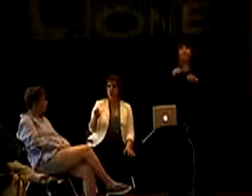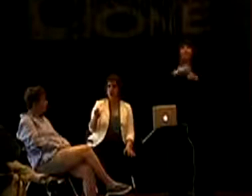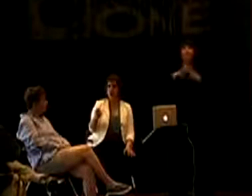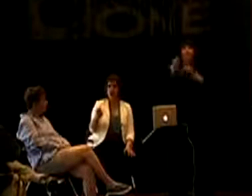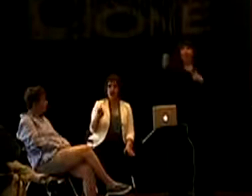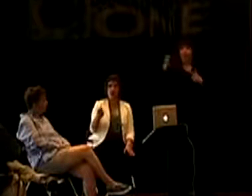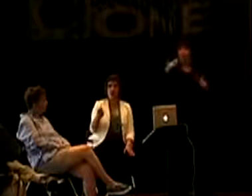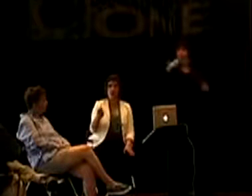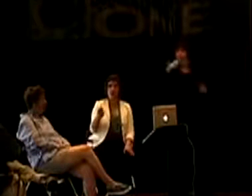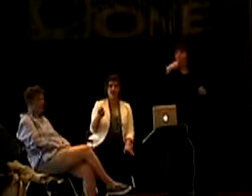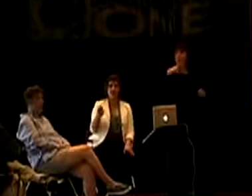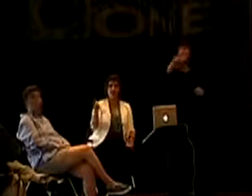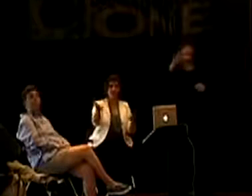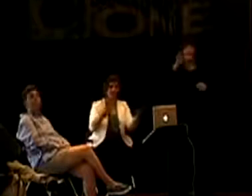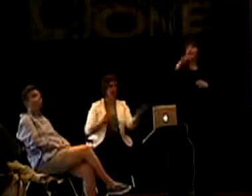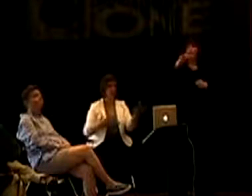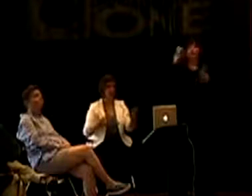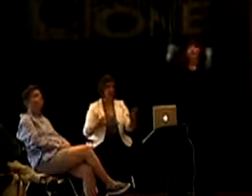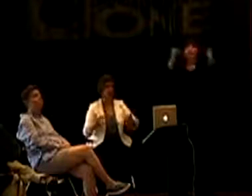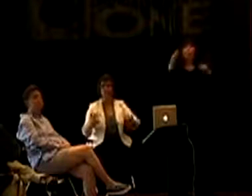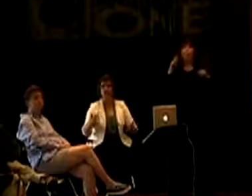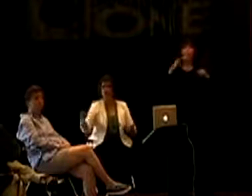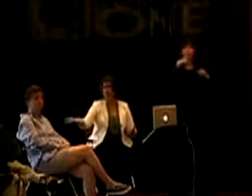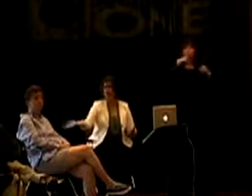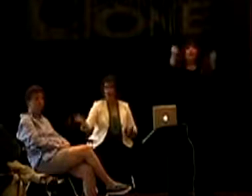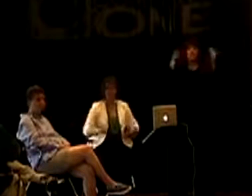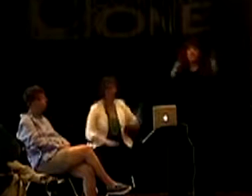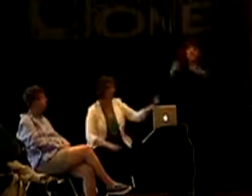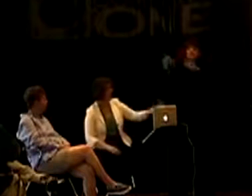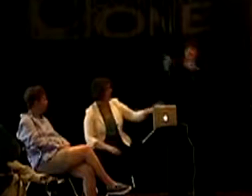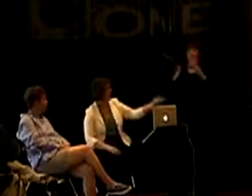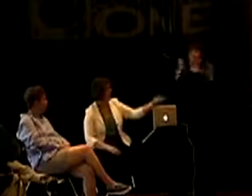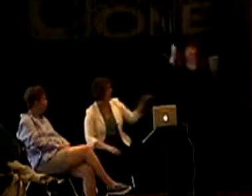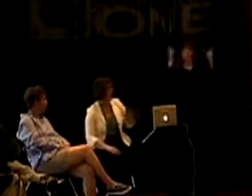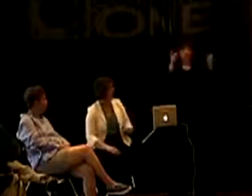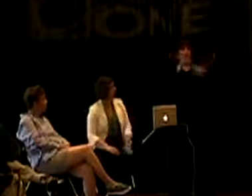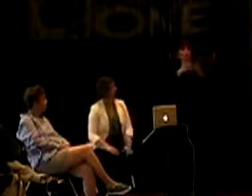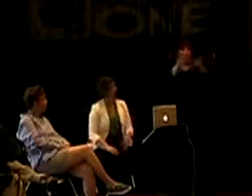microphone. And so we'll take these questions from the audience. The questions can be for Bonnie or Aditi,